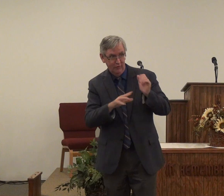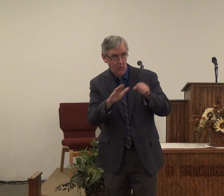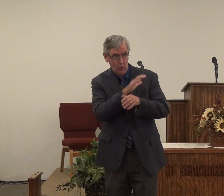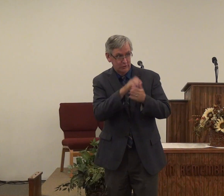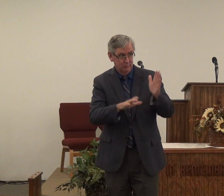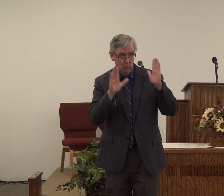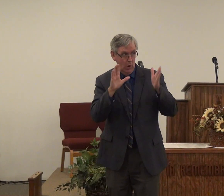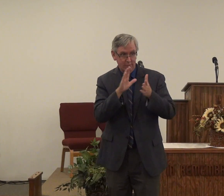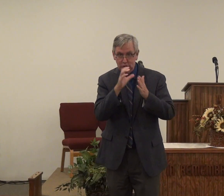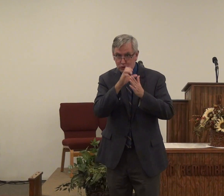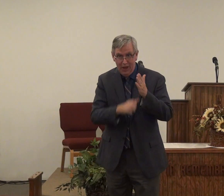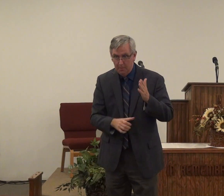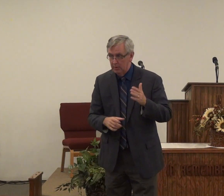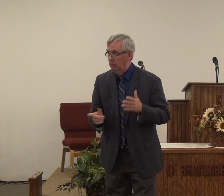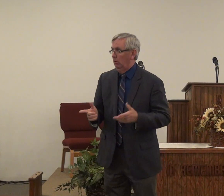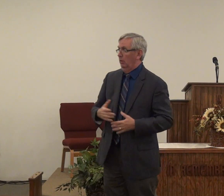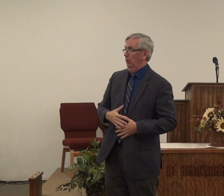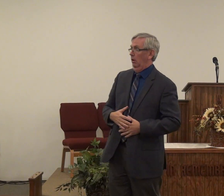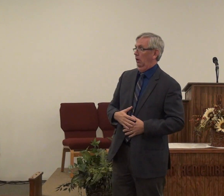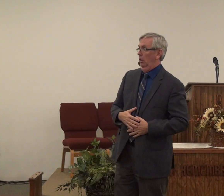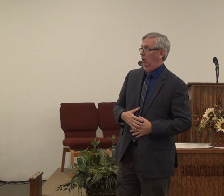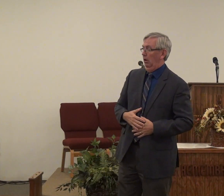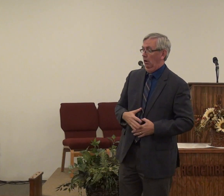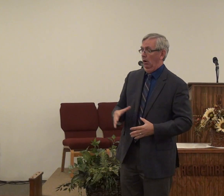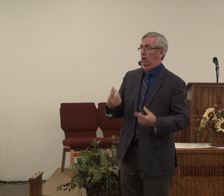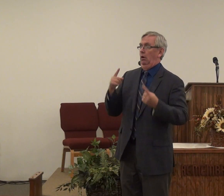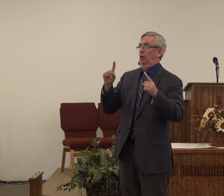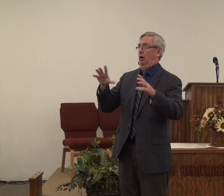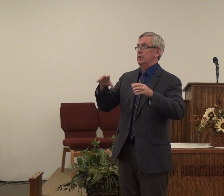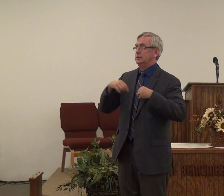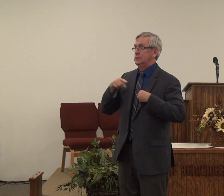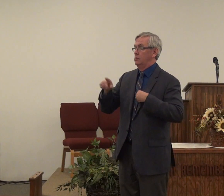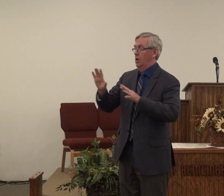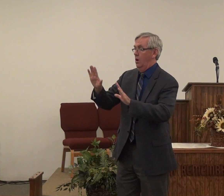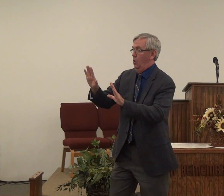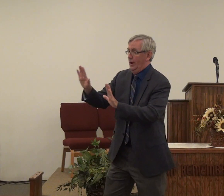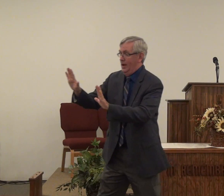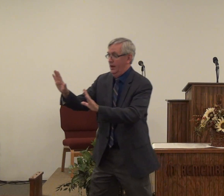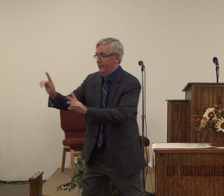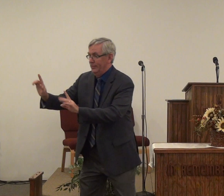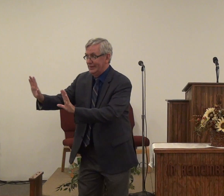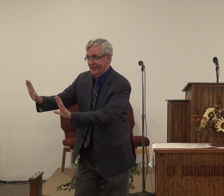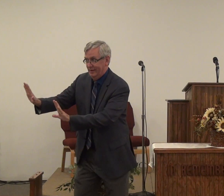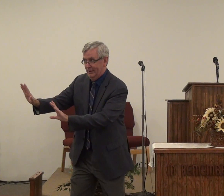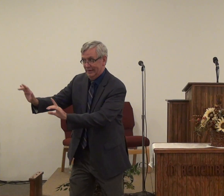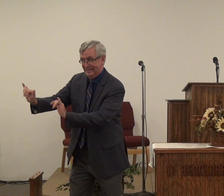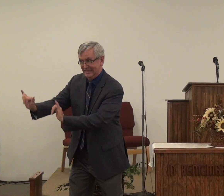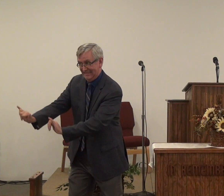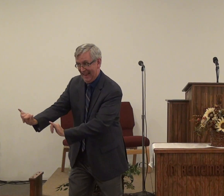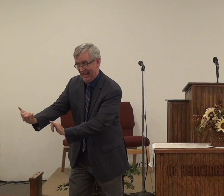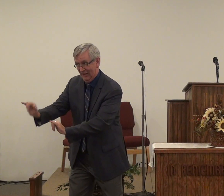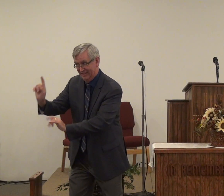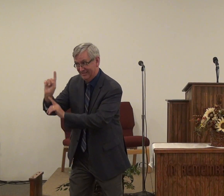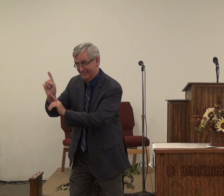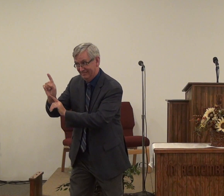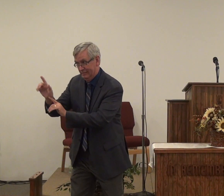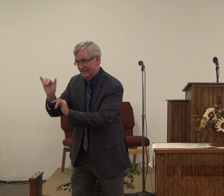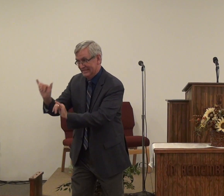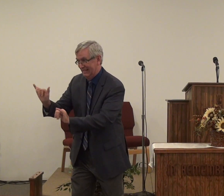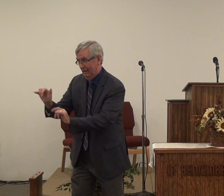of God. If you read the whole chapter, it's such a wonderful story. And she accepts him, and then she says, just stay here